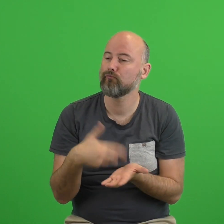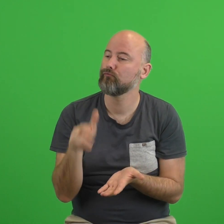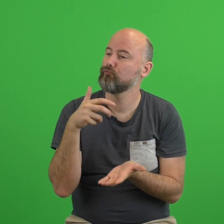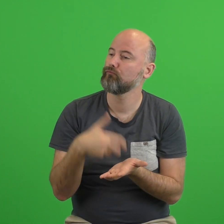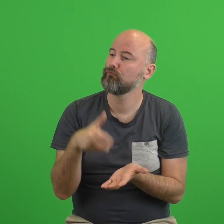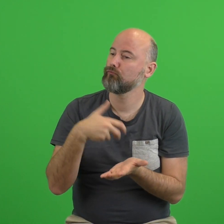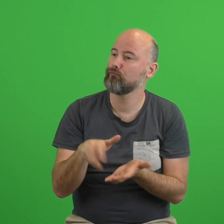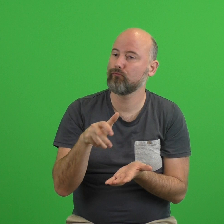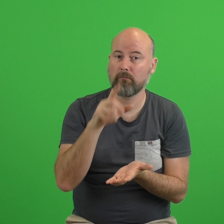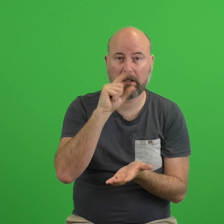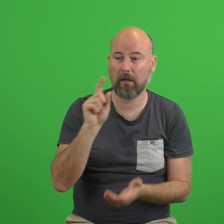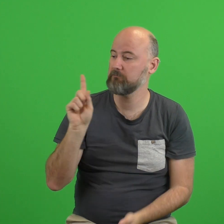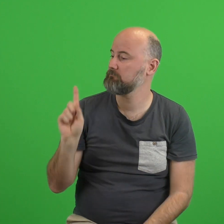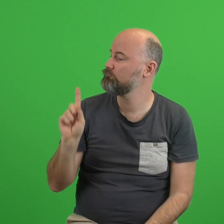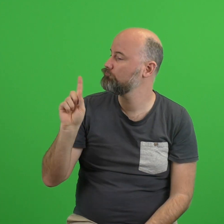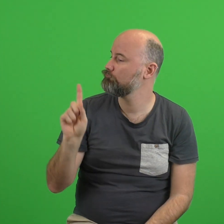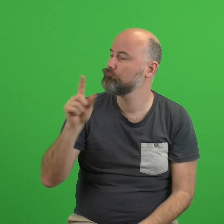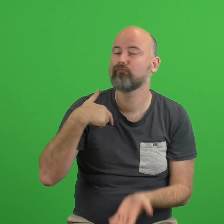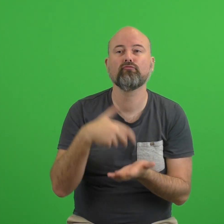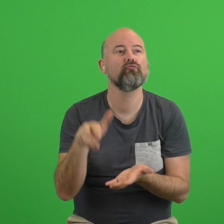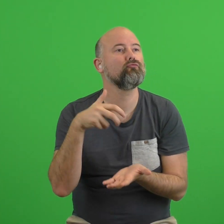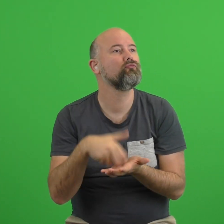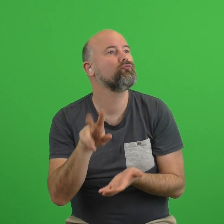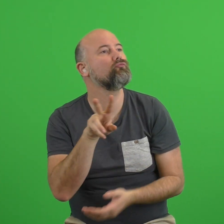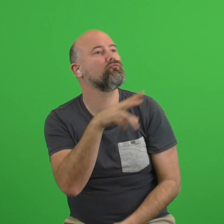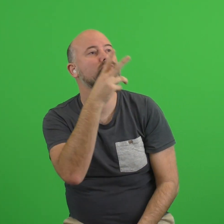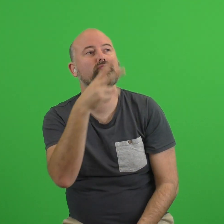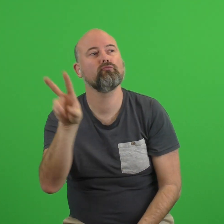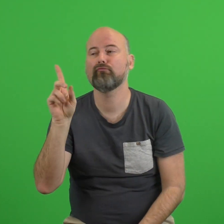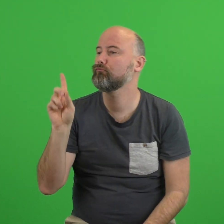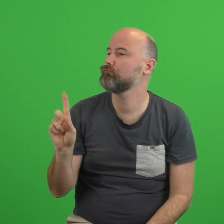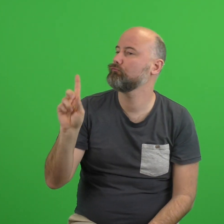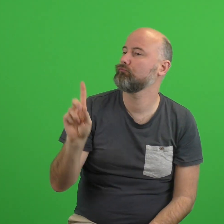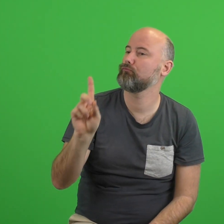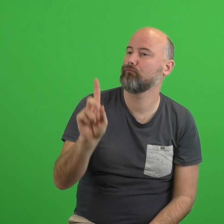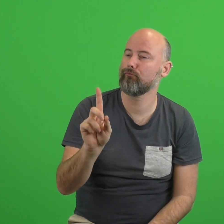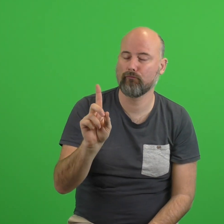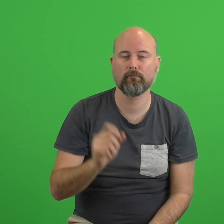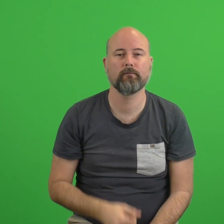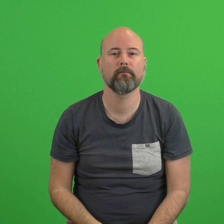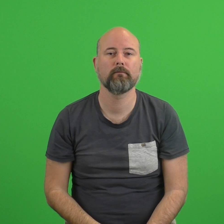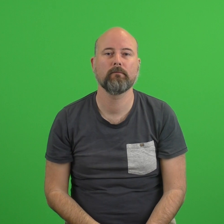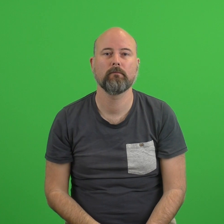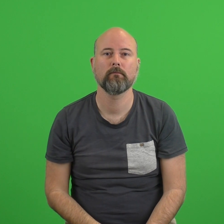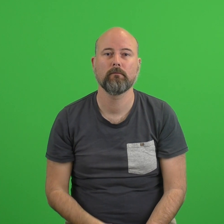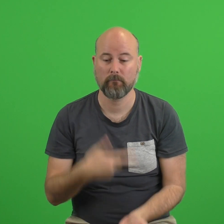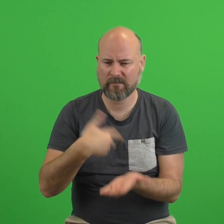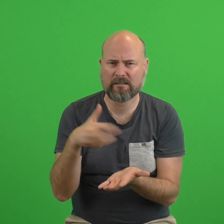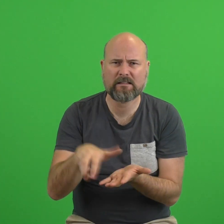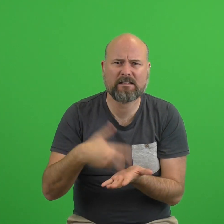The sign for walk is one I can modify to show how I was walking. I might have been meandering along, sort of looking around me. I